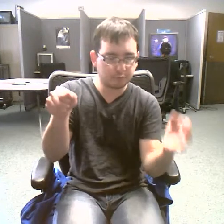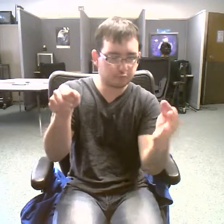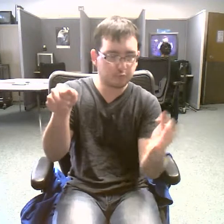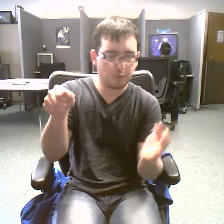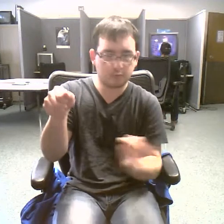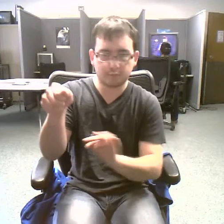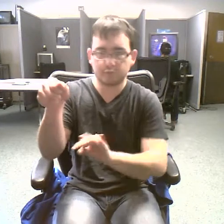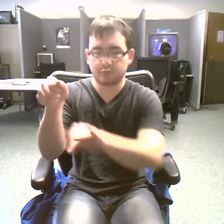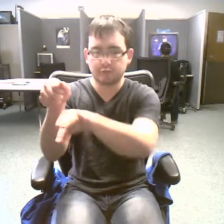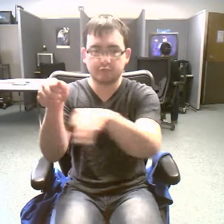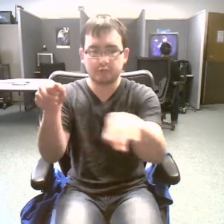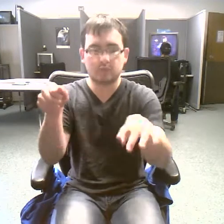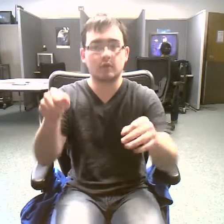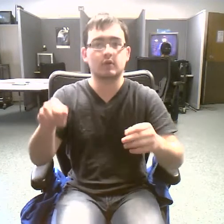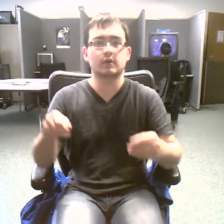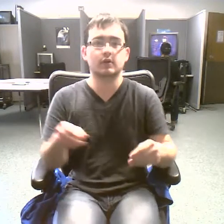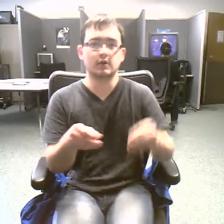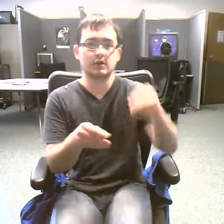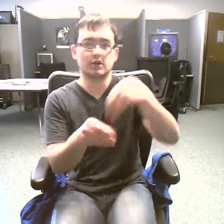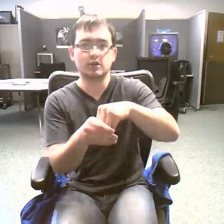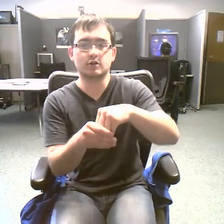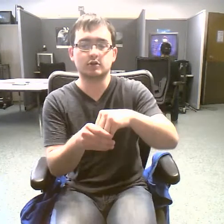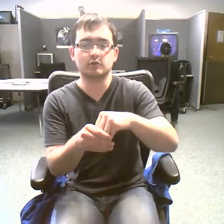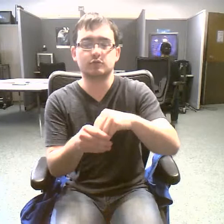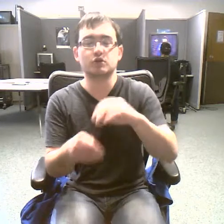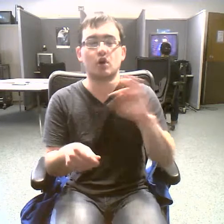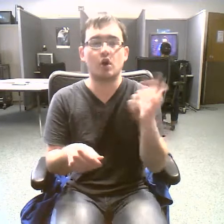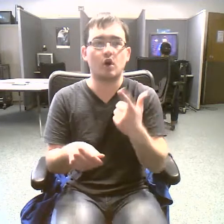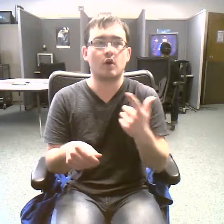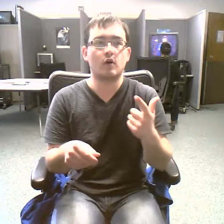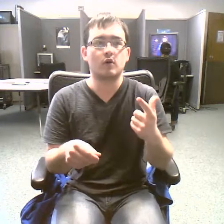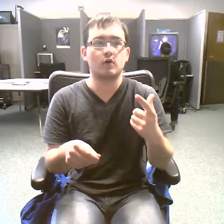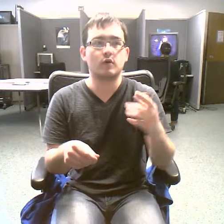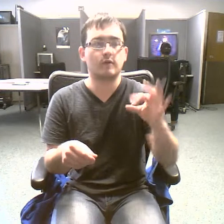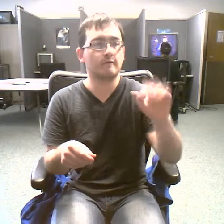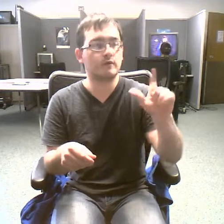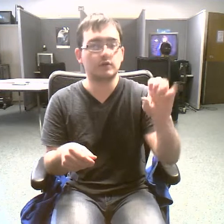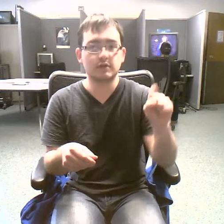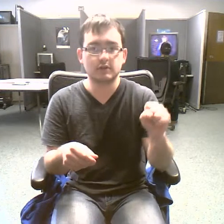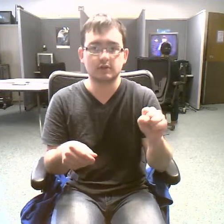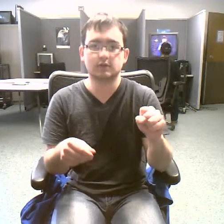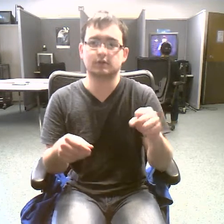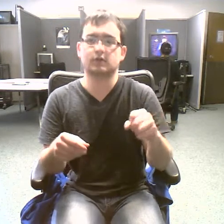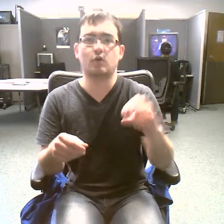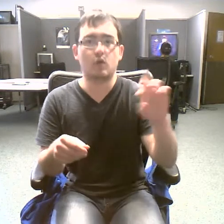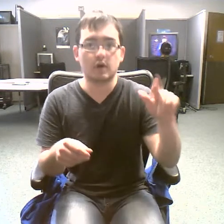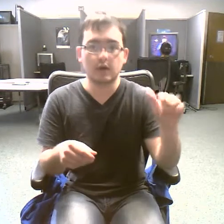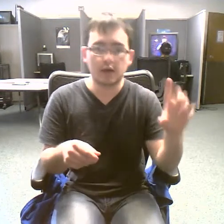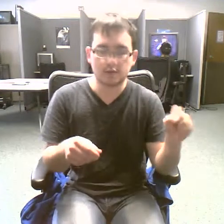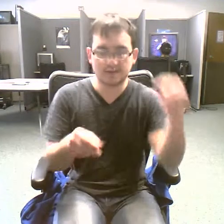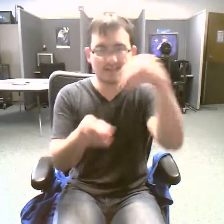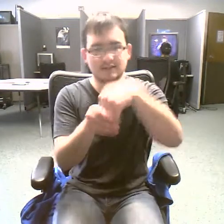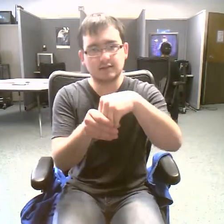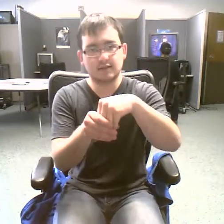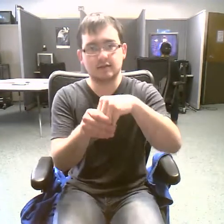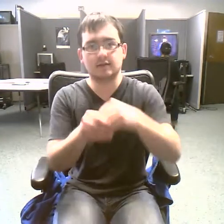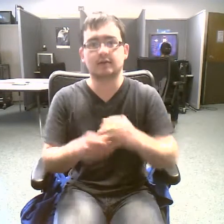and fluids inside the cell and will keep any nasty things outside the cell. But there are some little holes in